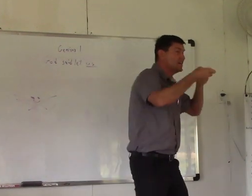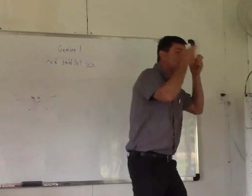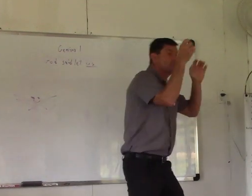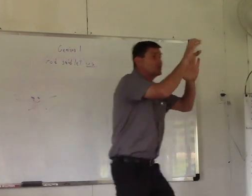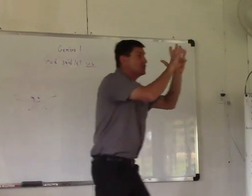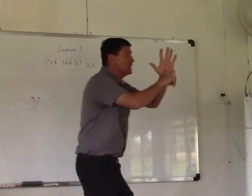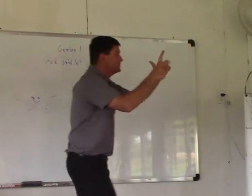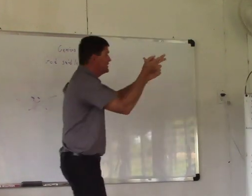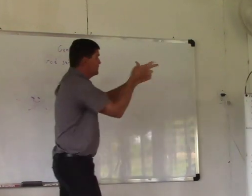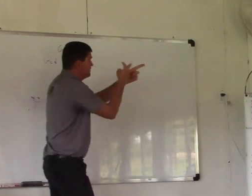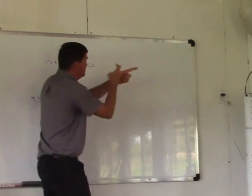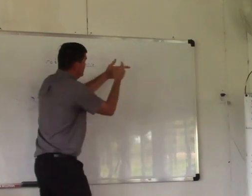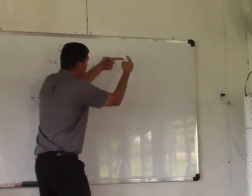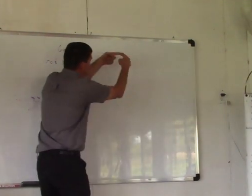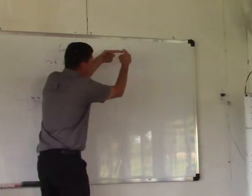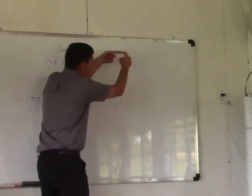Sin, the commandment, the first.